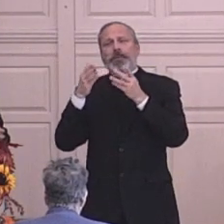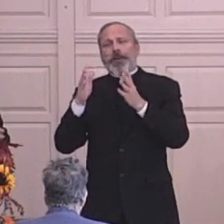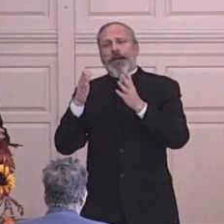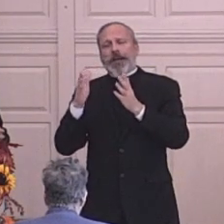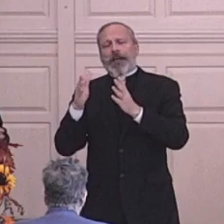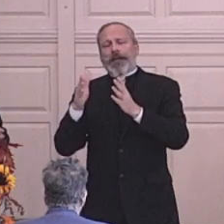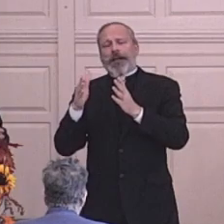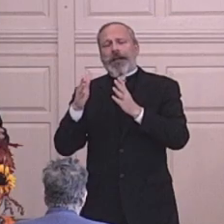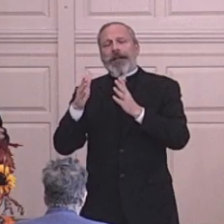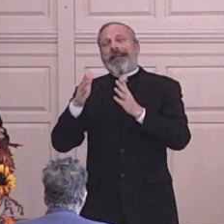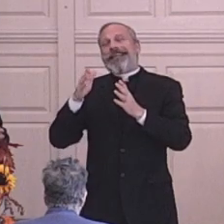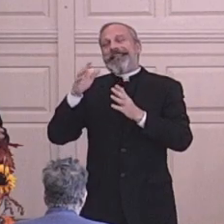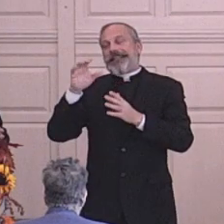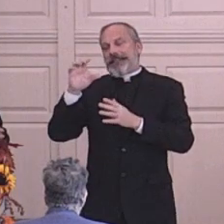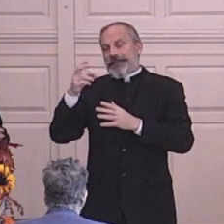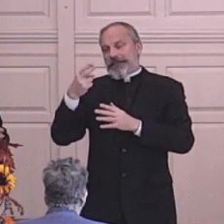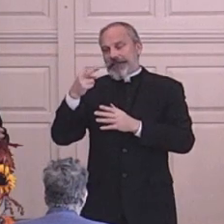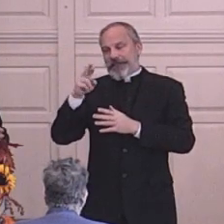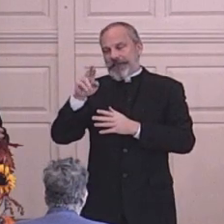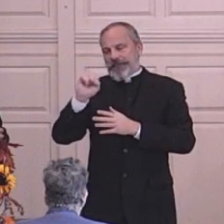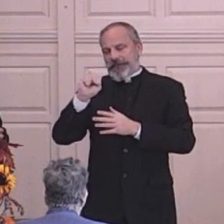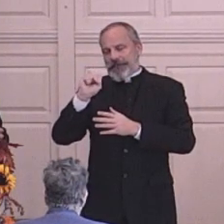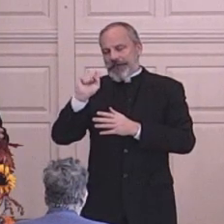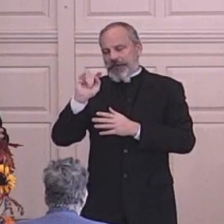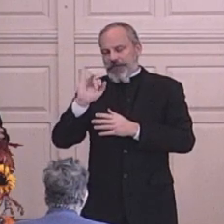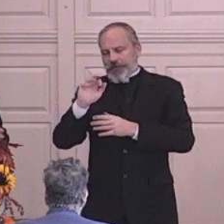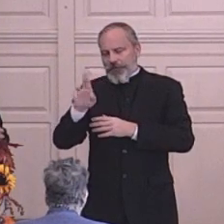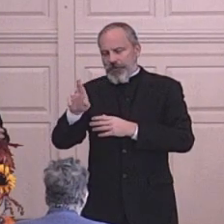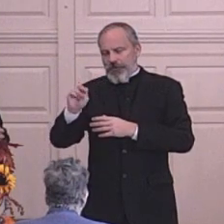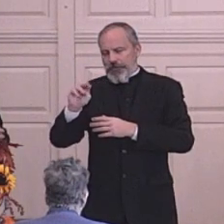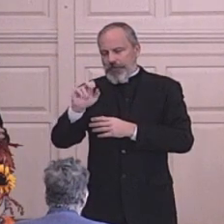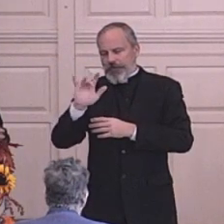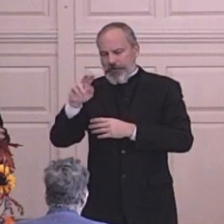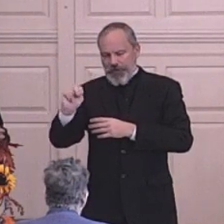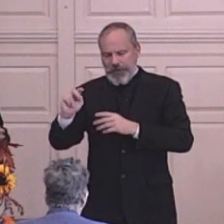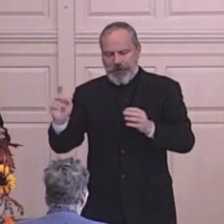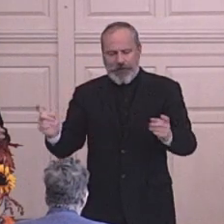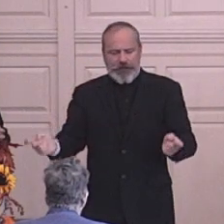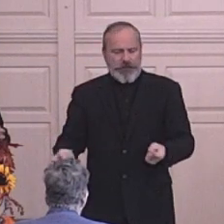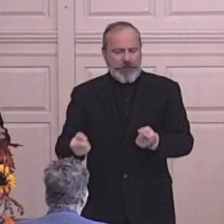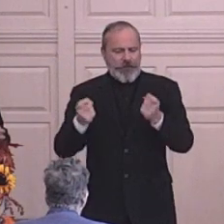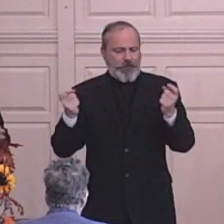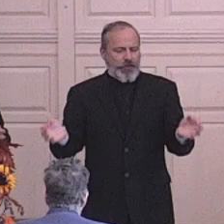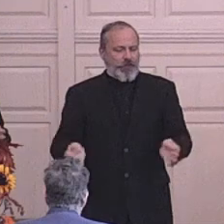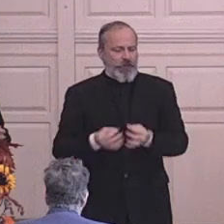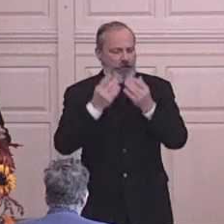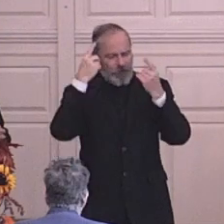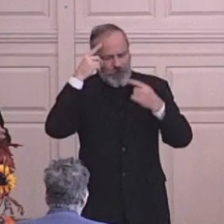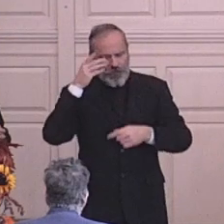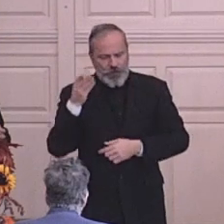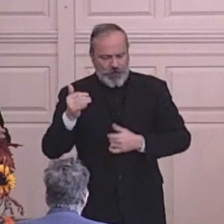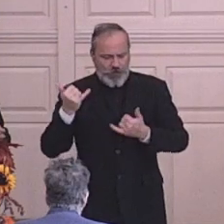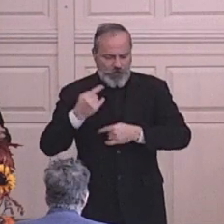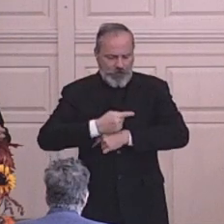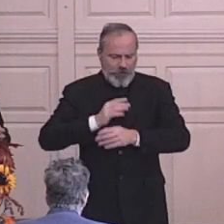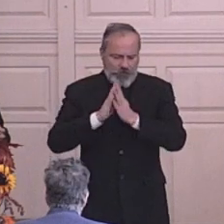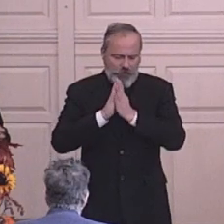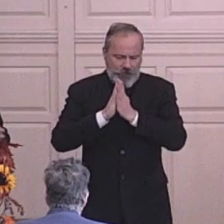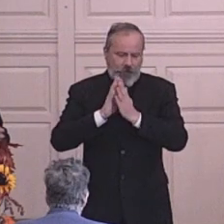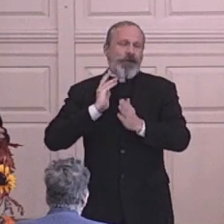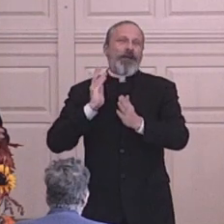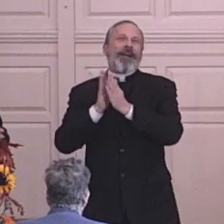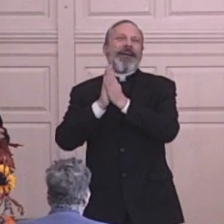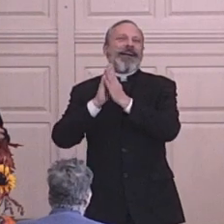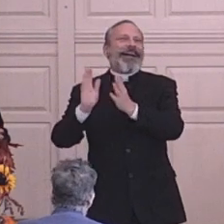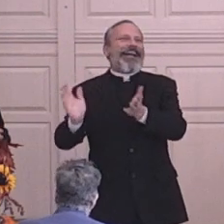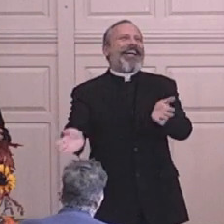way Christopher Moran, for whom this Mass is being celebrated. We pray to the Lord.